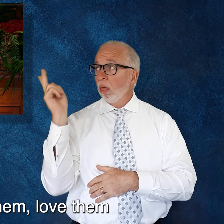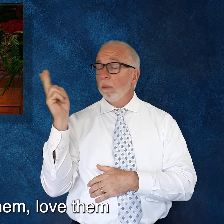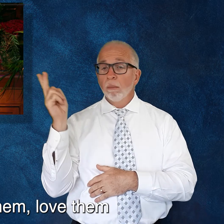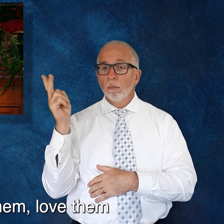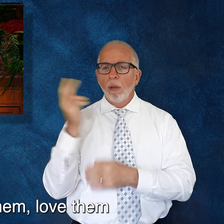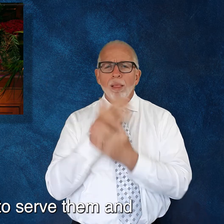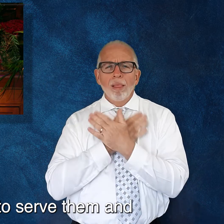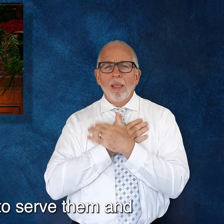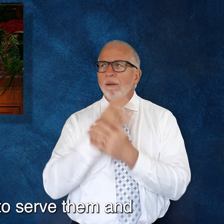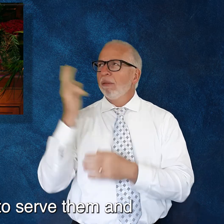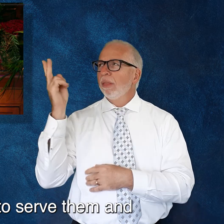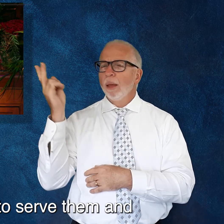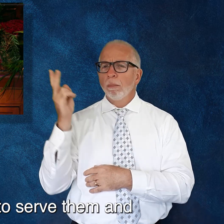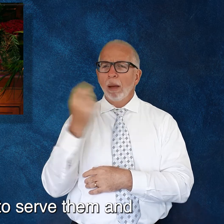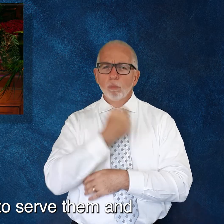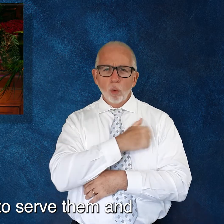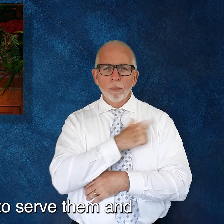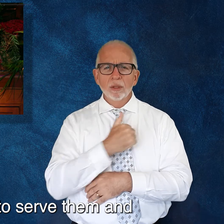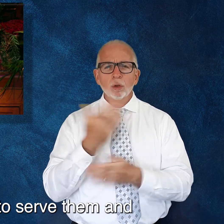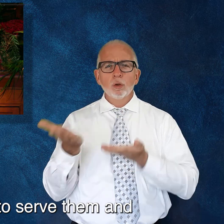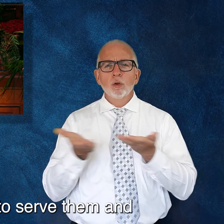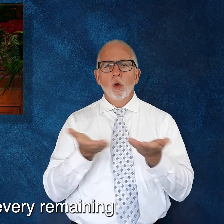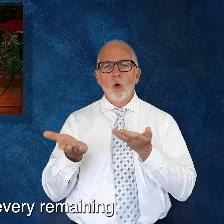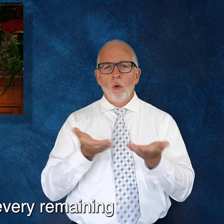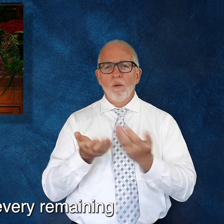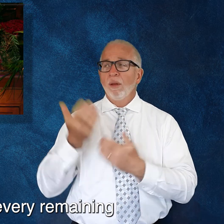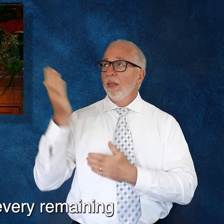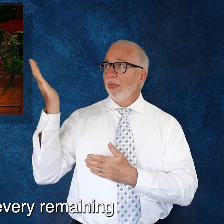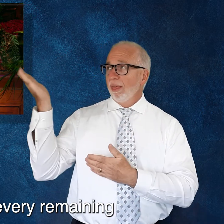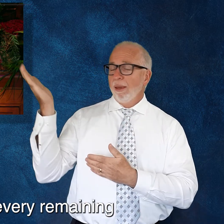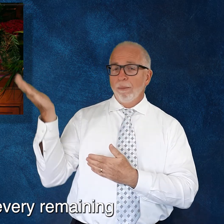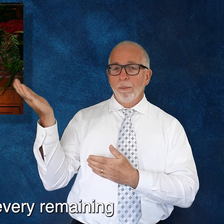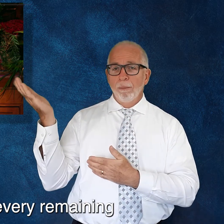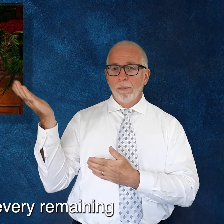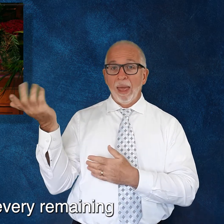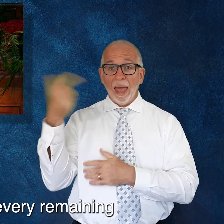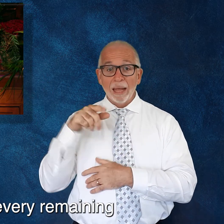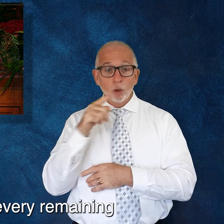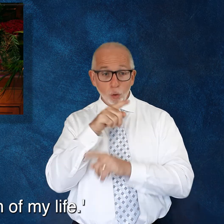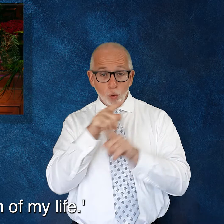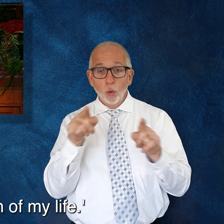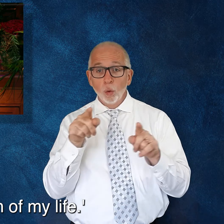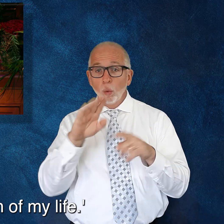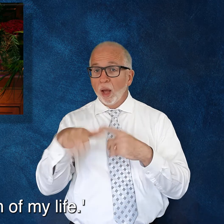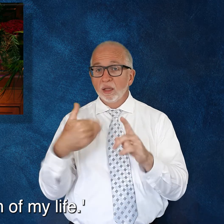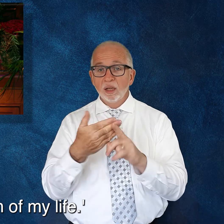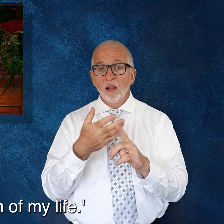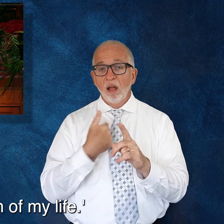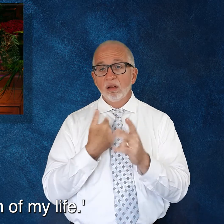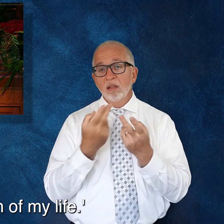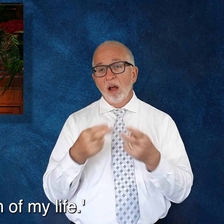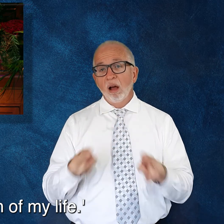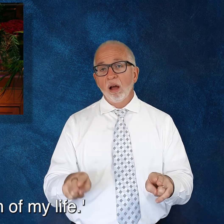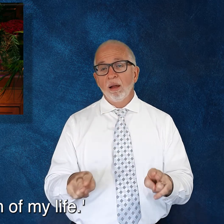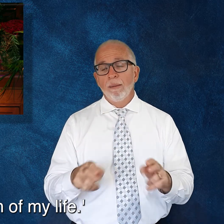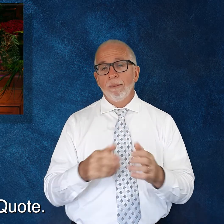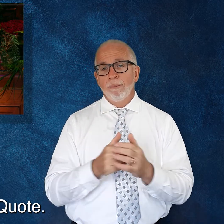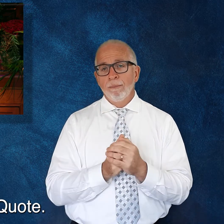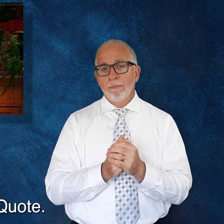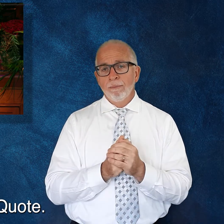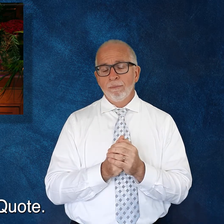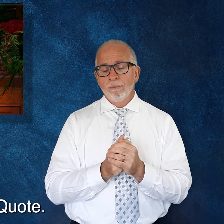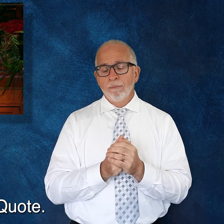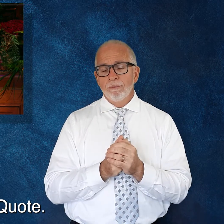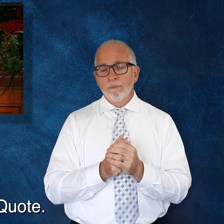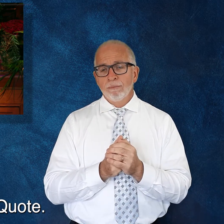love them, and pledge to serve them and you with every remaining breath of my life, end